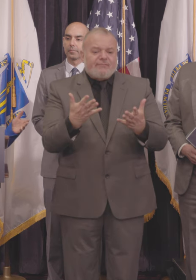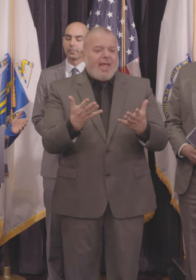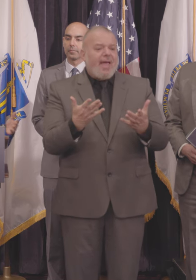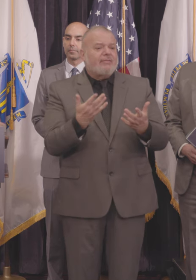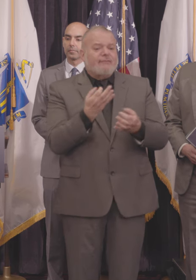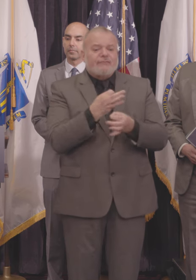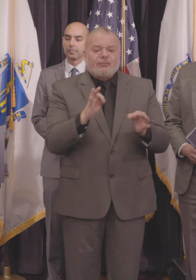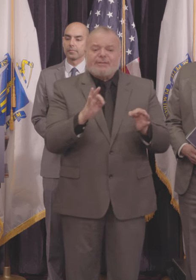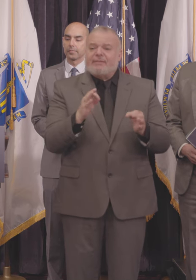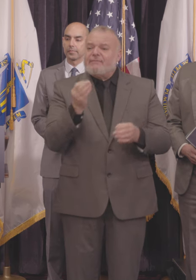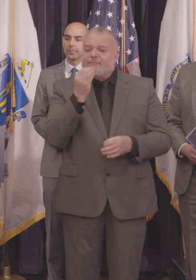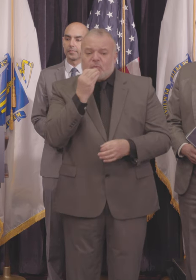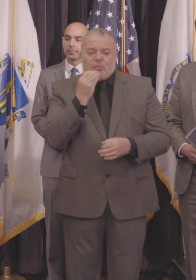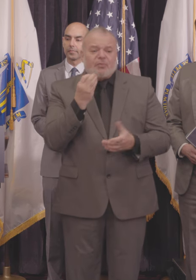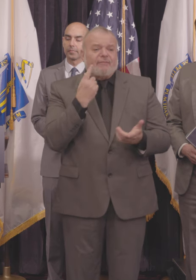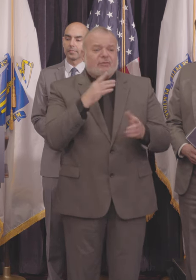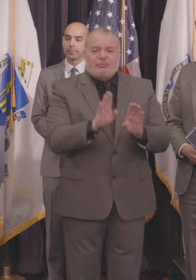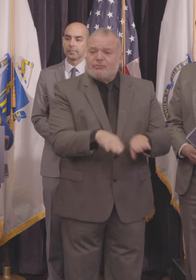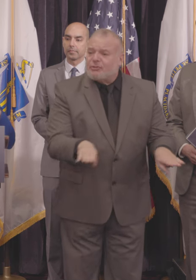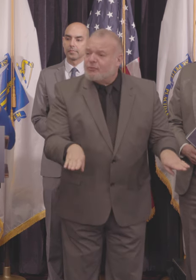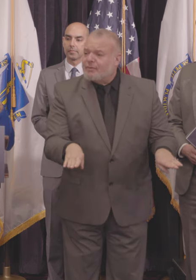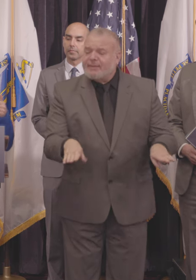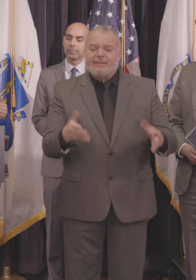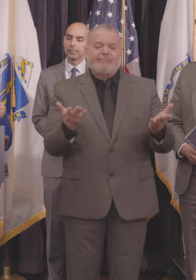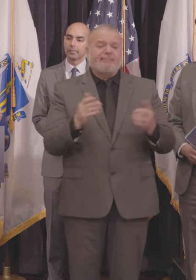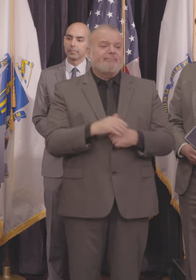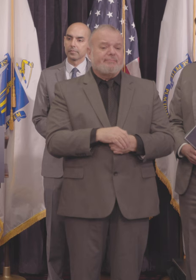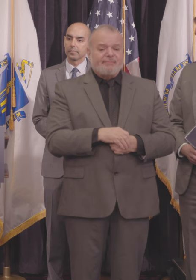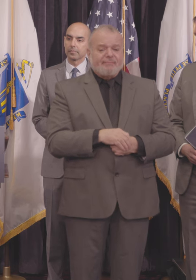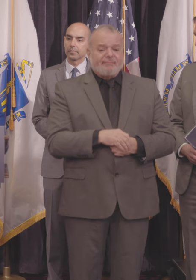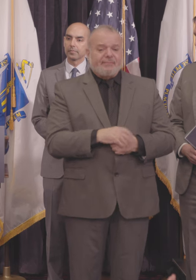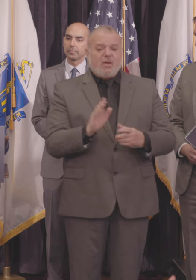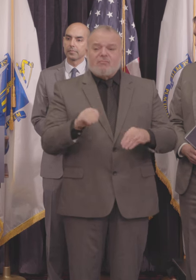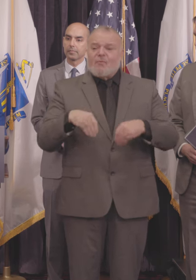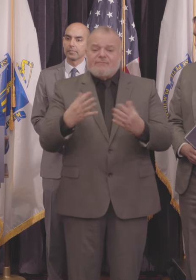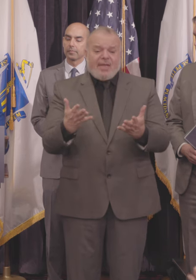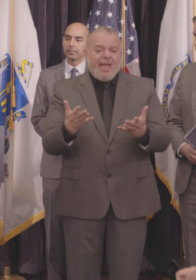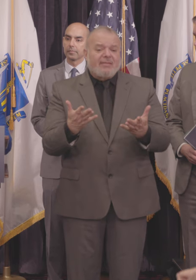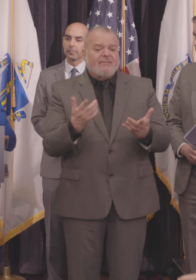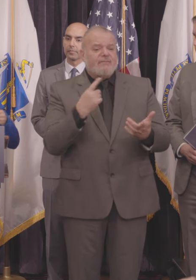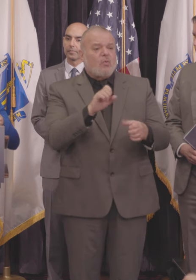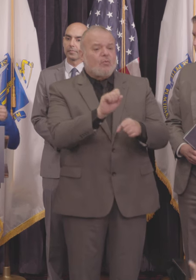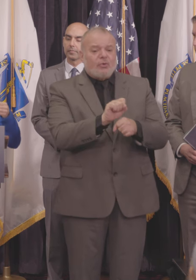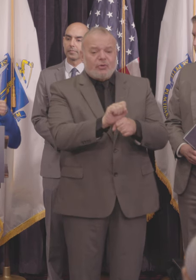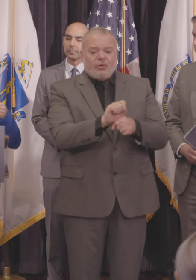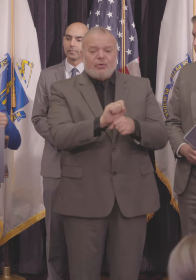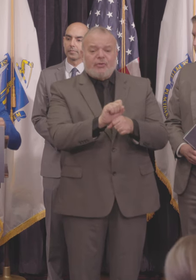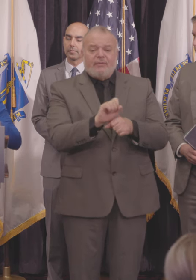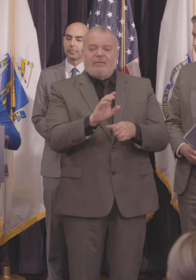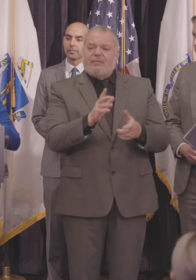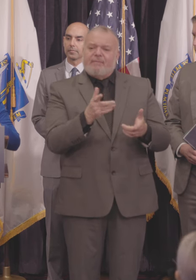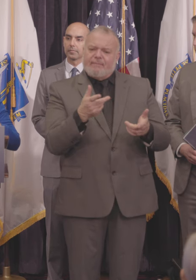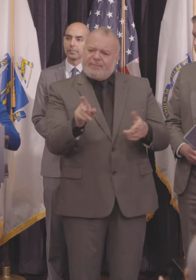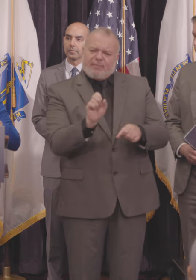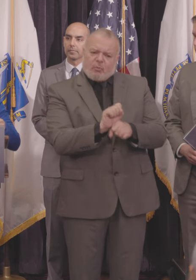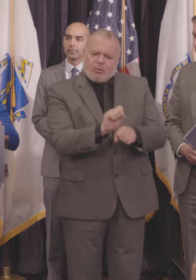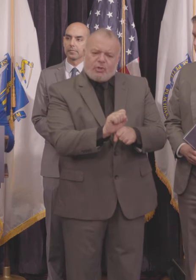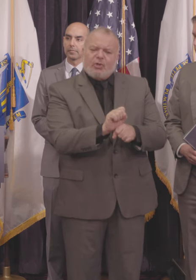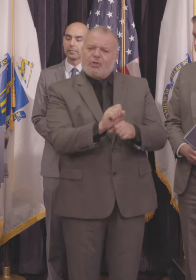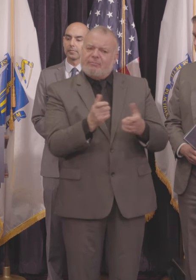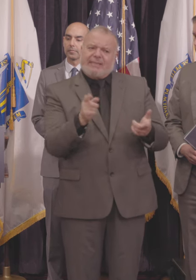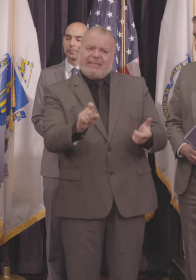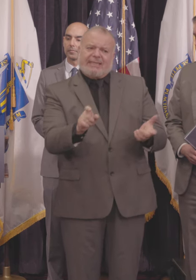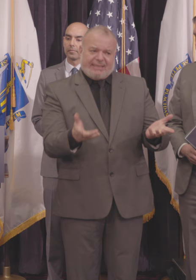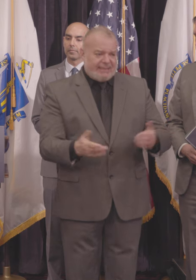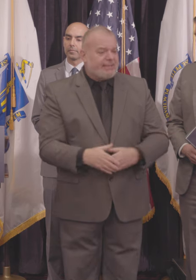students 25 and older through Mass Reconnect, which will strengthen our workforce and is something our employers are